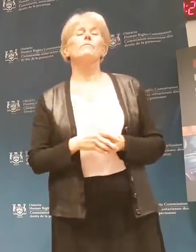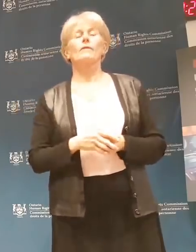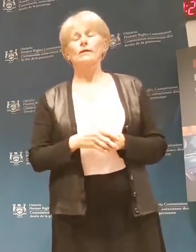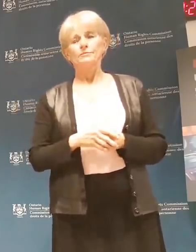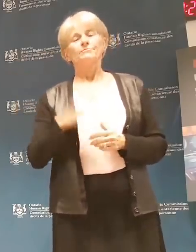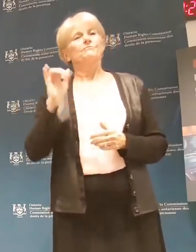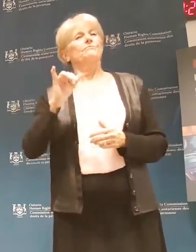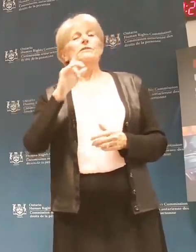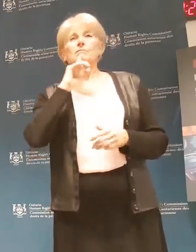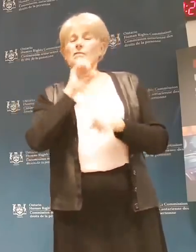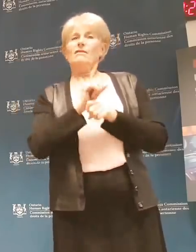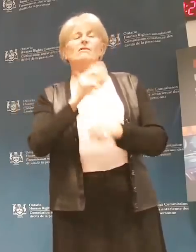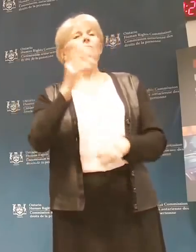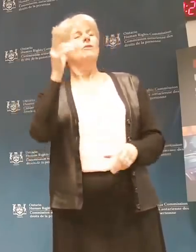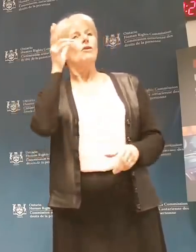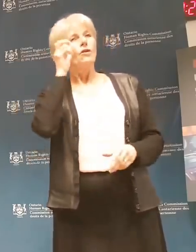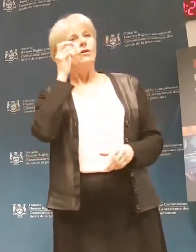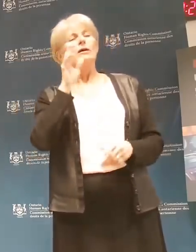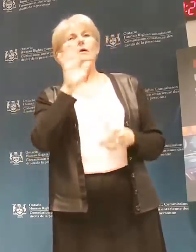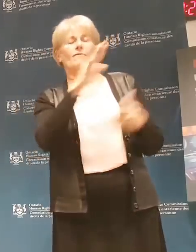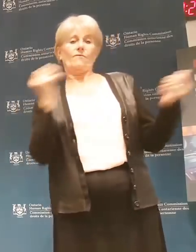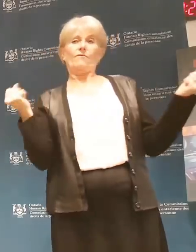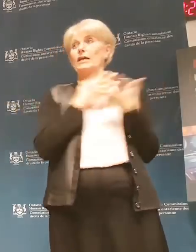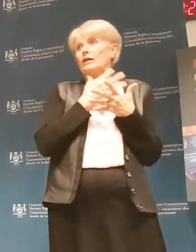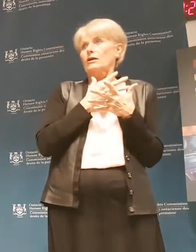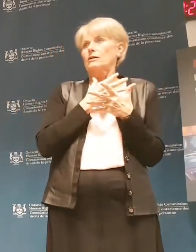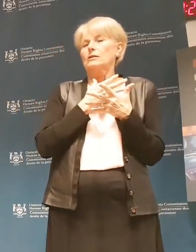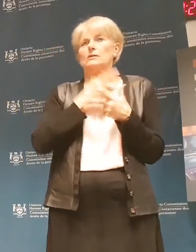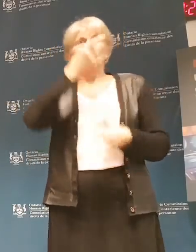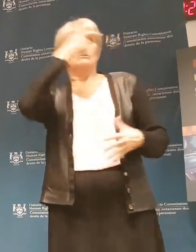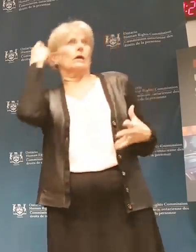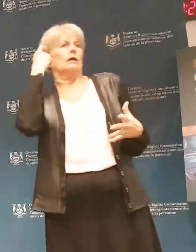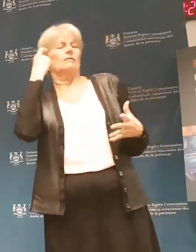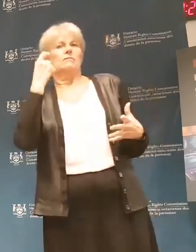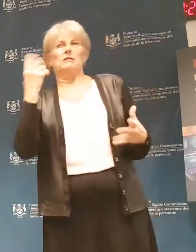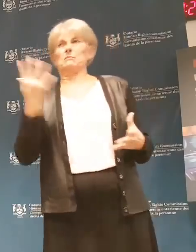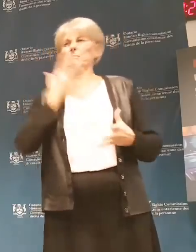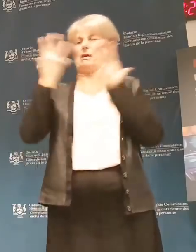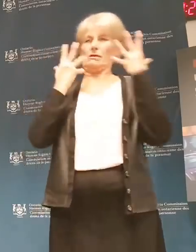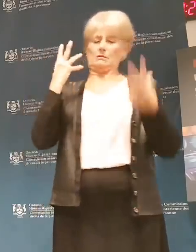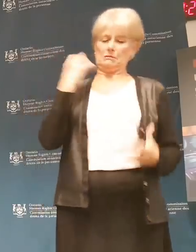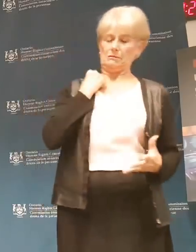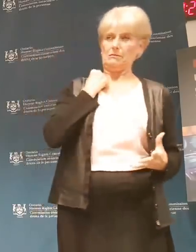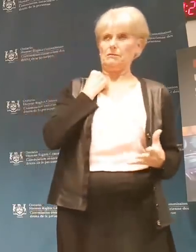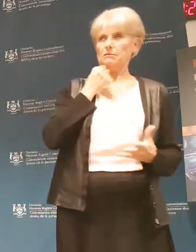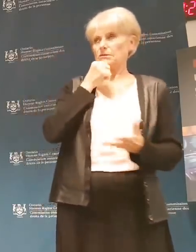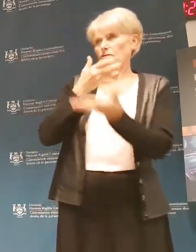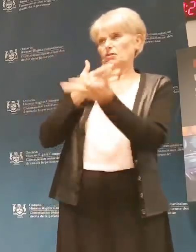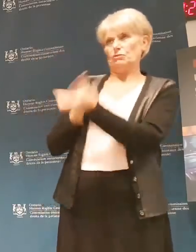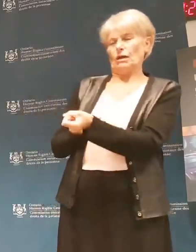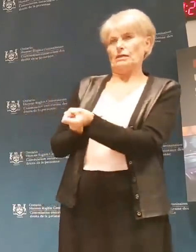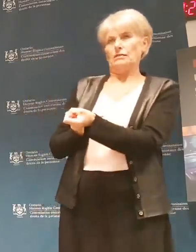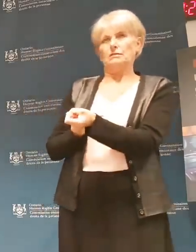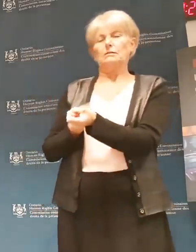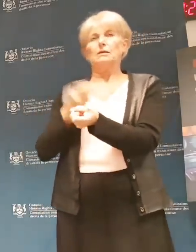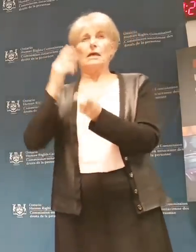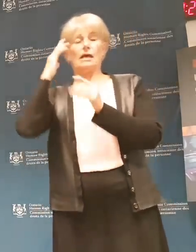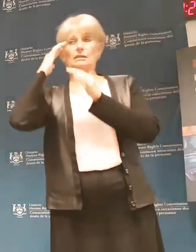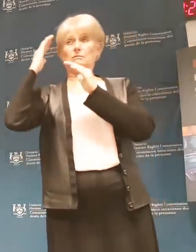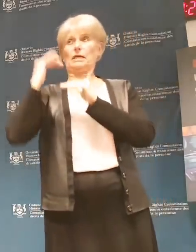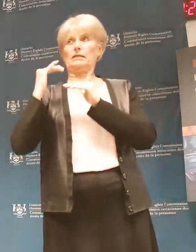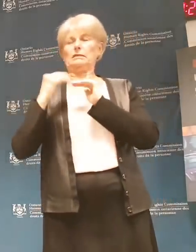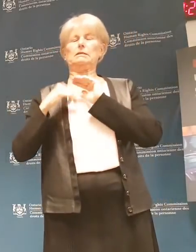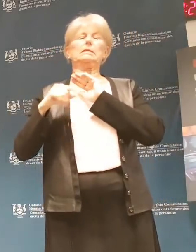heard firsthand about the resulting fear, trauma, humiliation, mistrust, and expectations